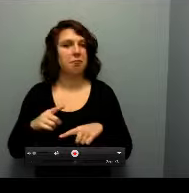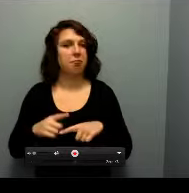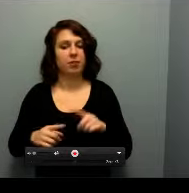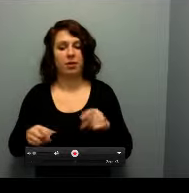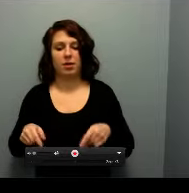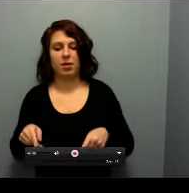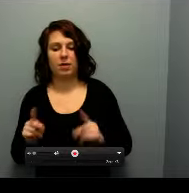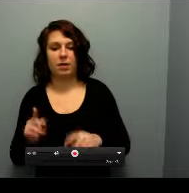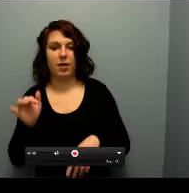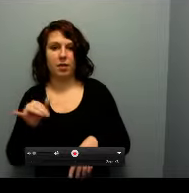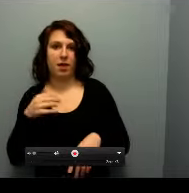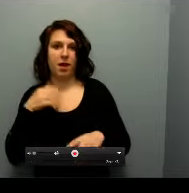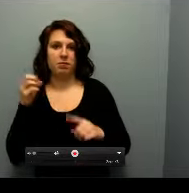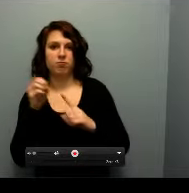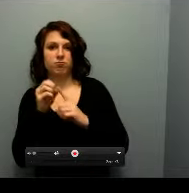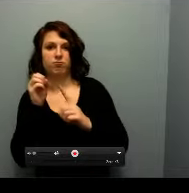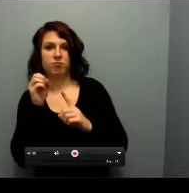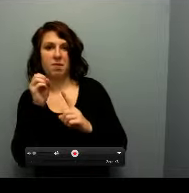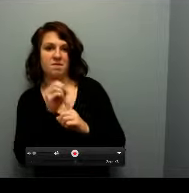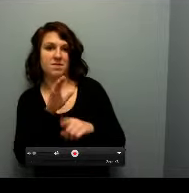something.